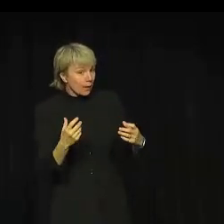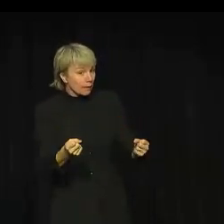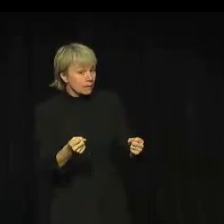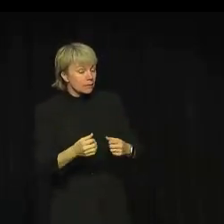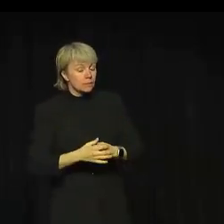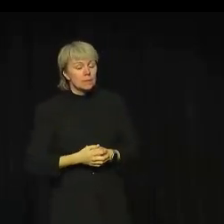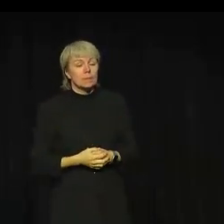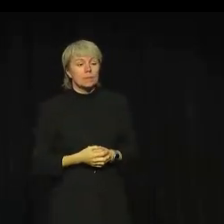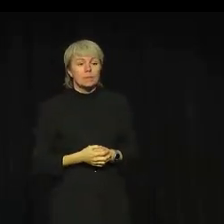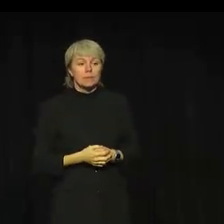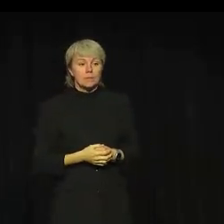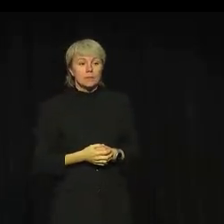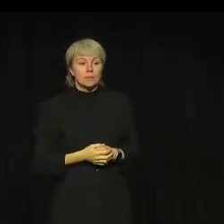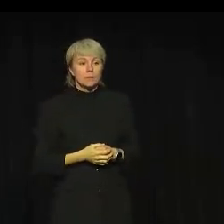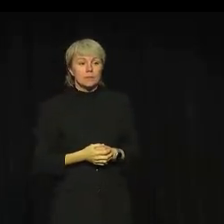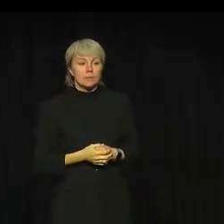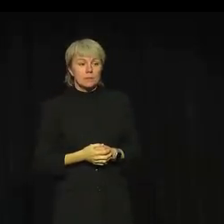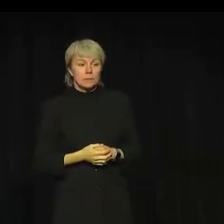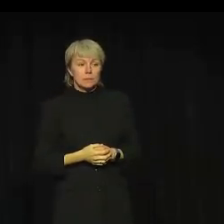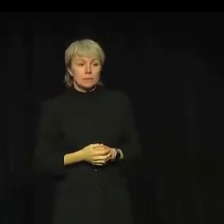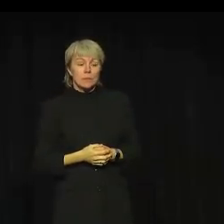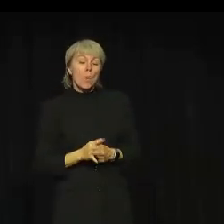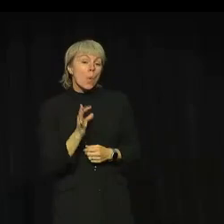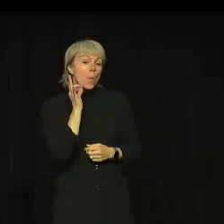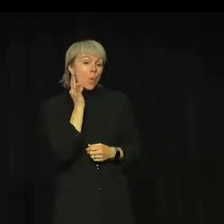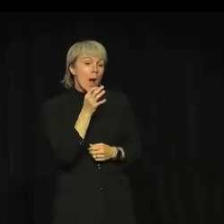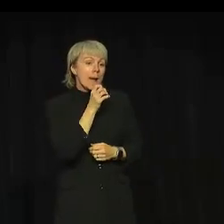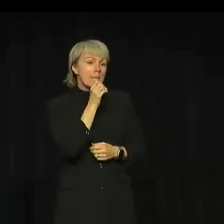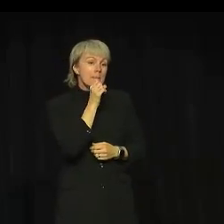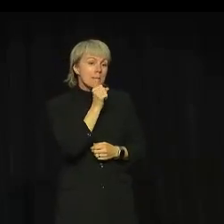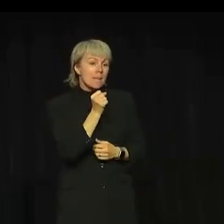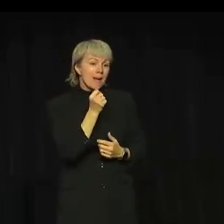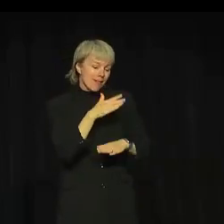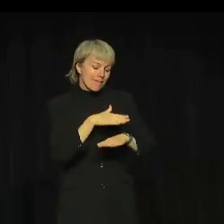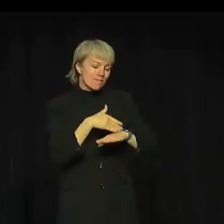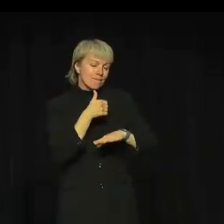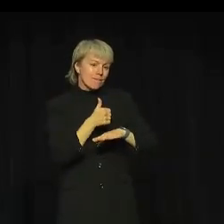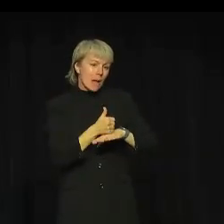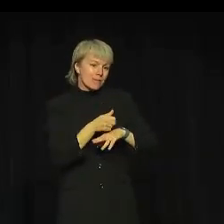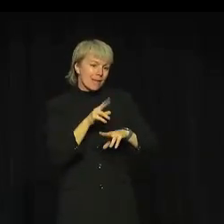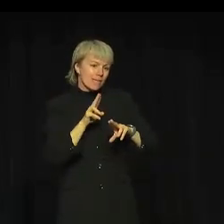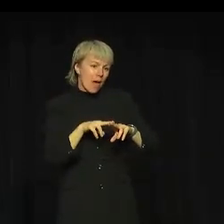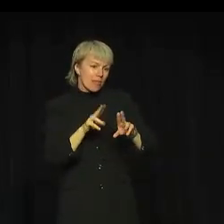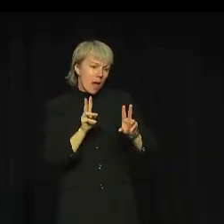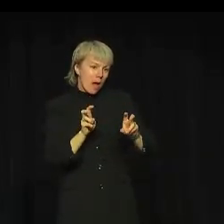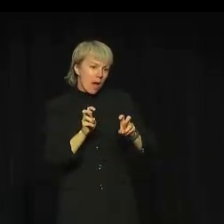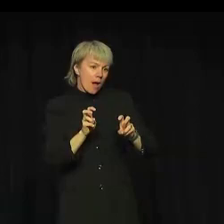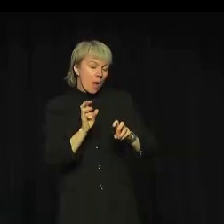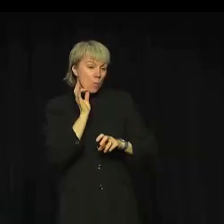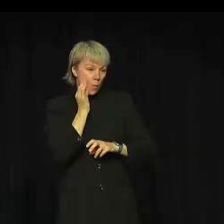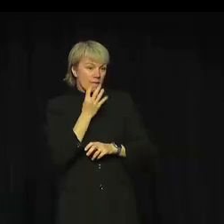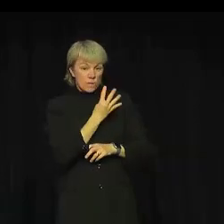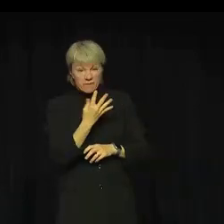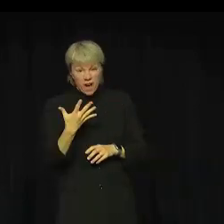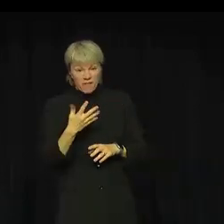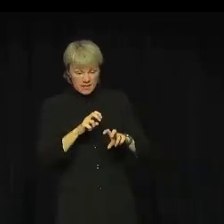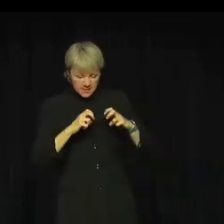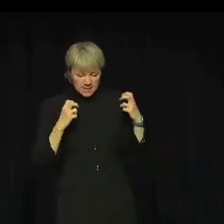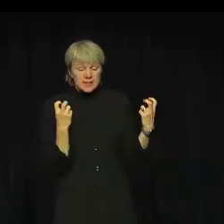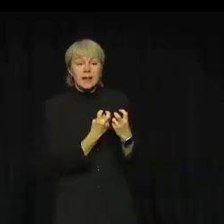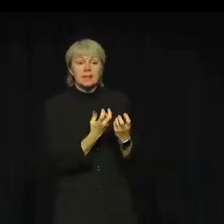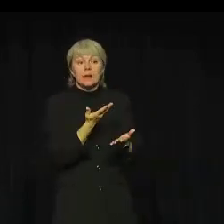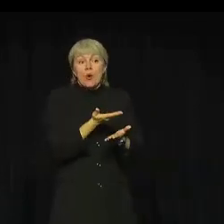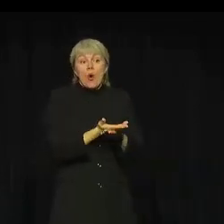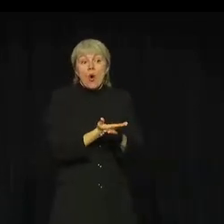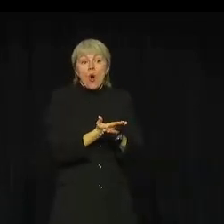When all 45 of our white male founding fathers sat down on Aboriginal land to create Australia and